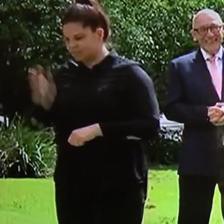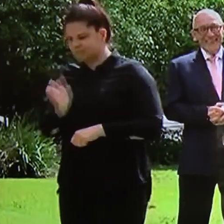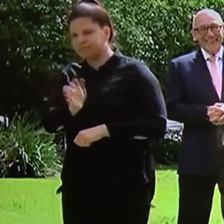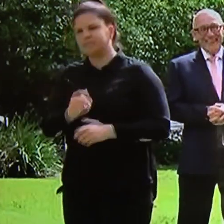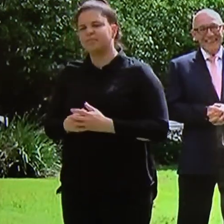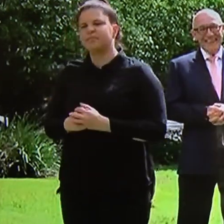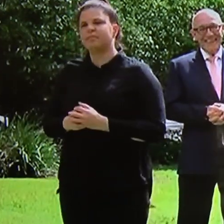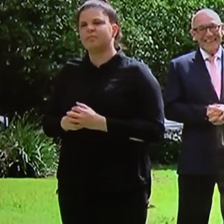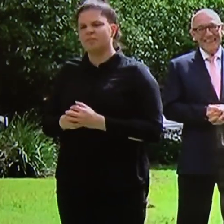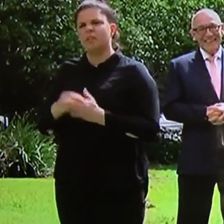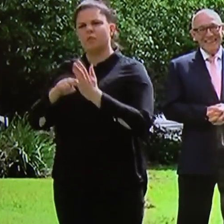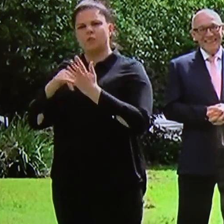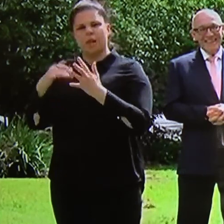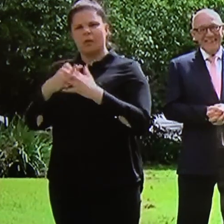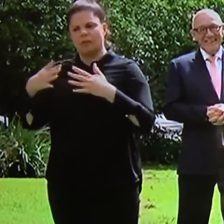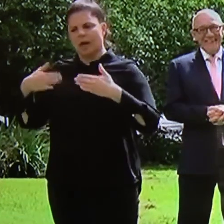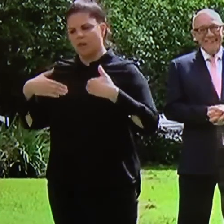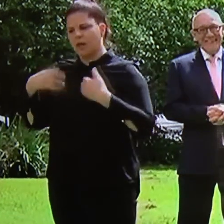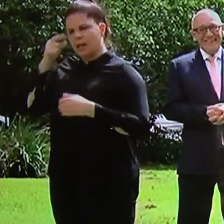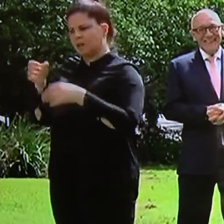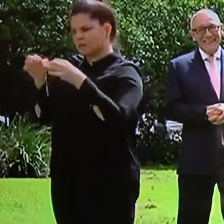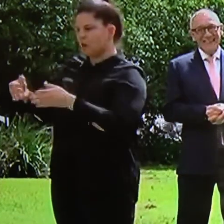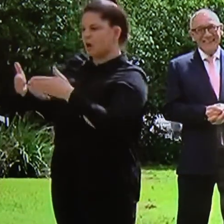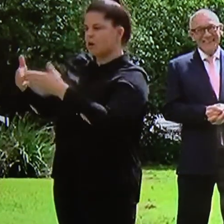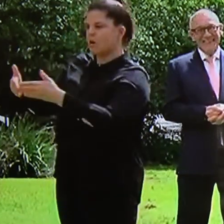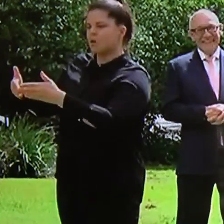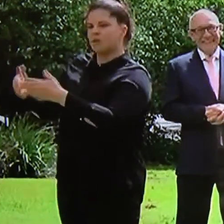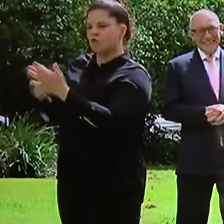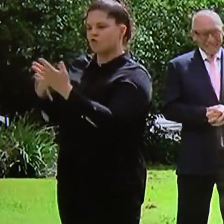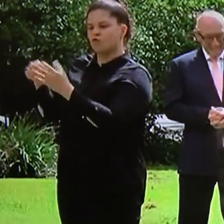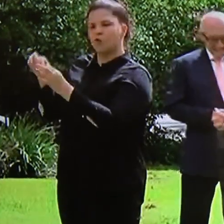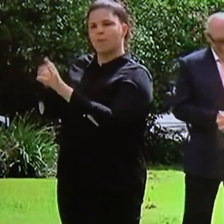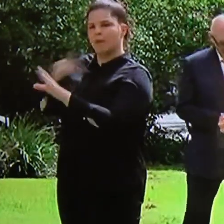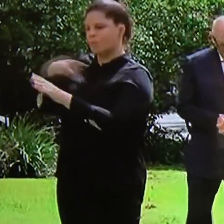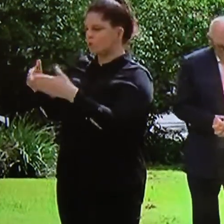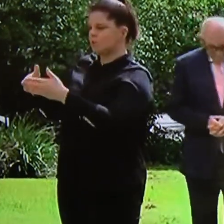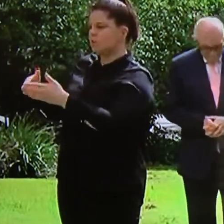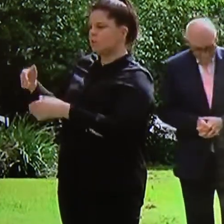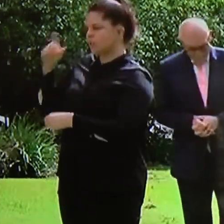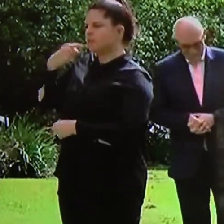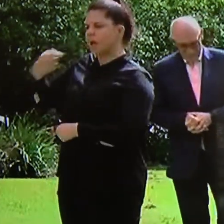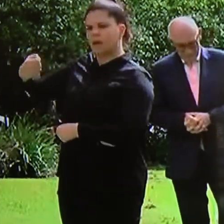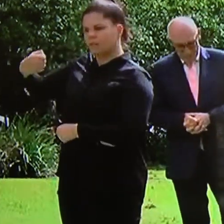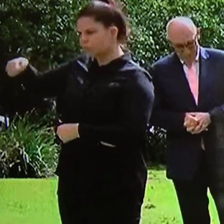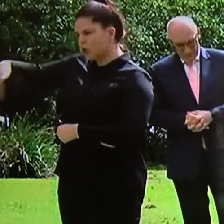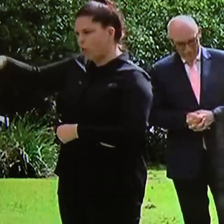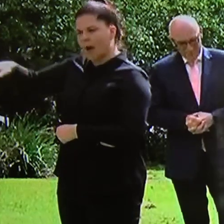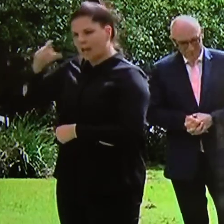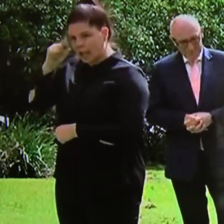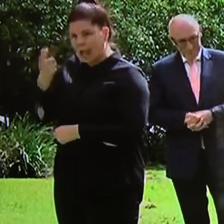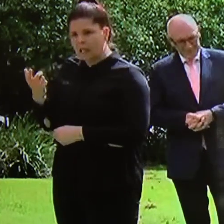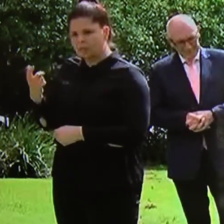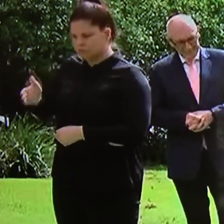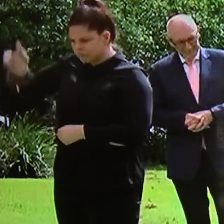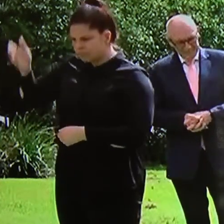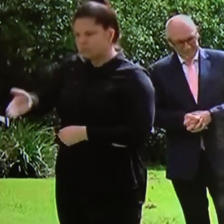have ultimate discretion for the docking of restrictions? I'm not going to be commenting any further than I already have because there's an investigation underway,